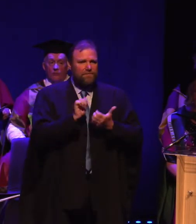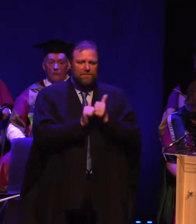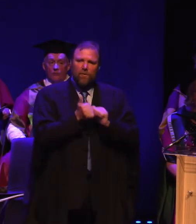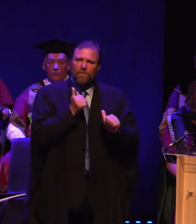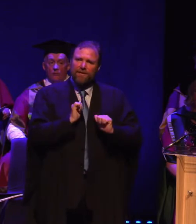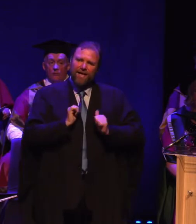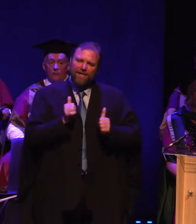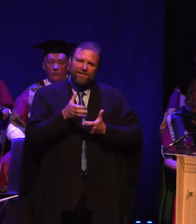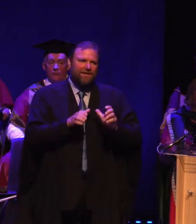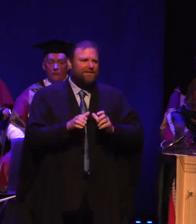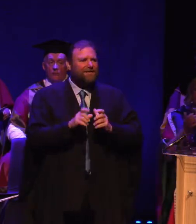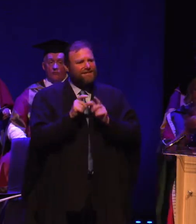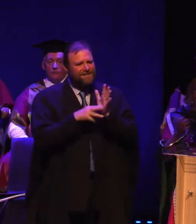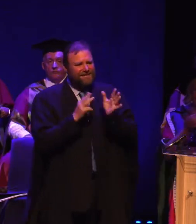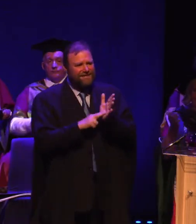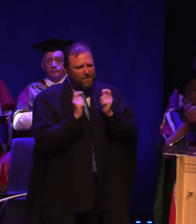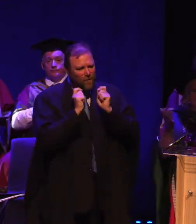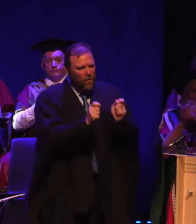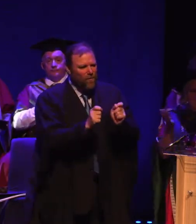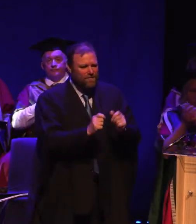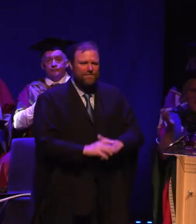Award, Marissa Milton.